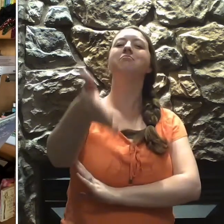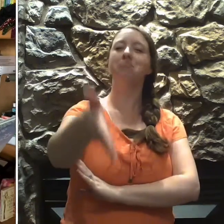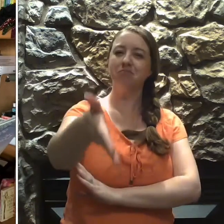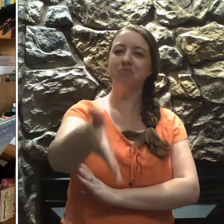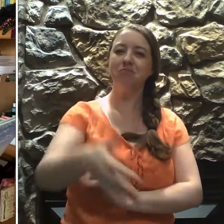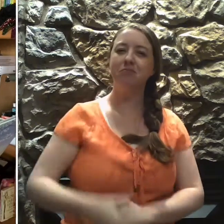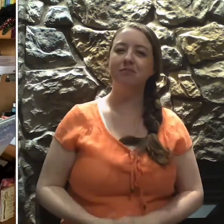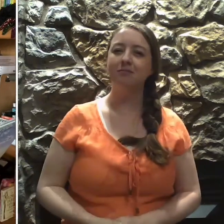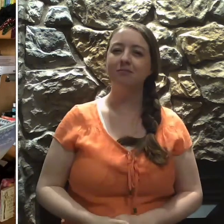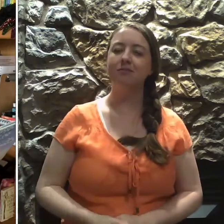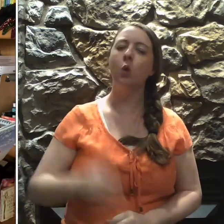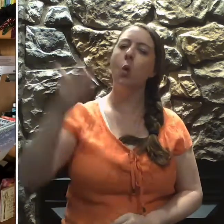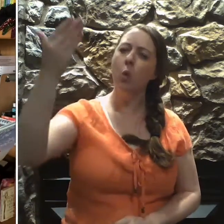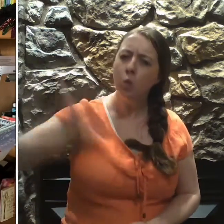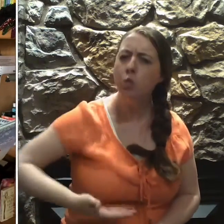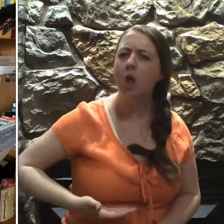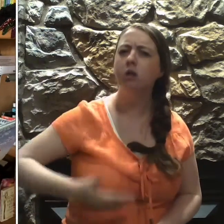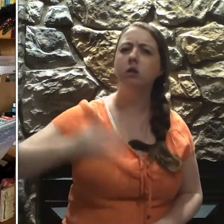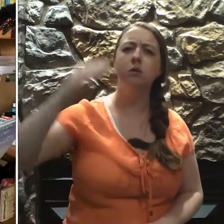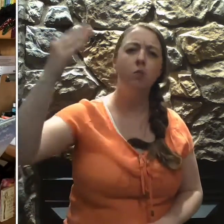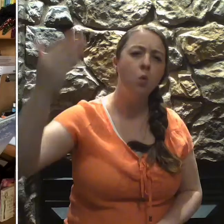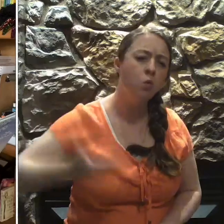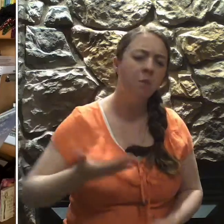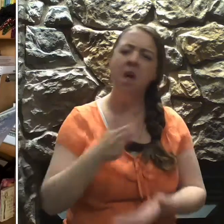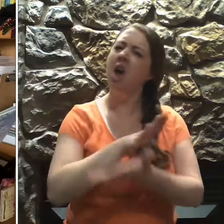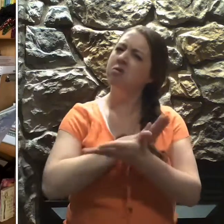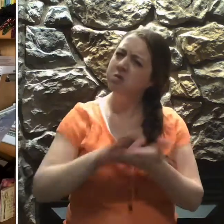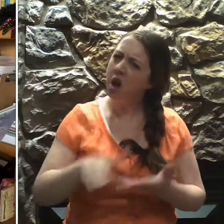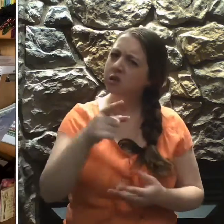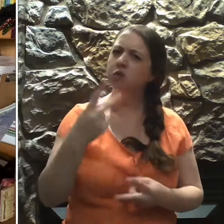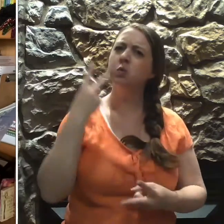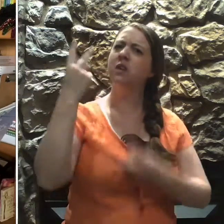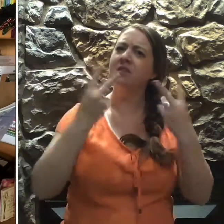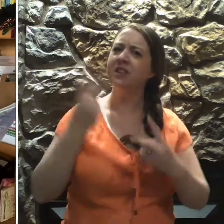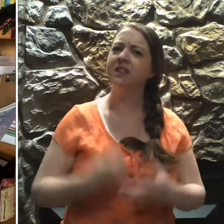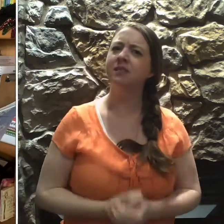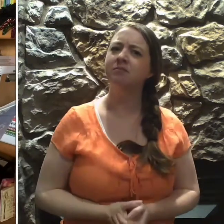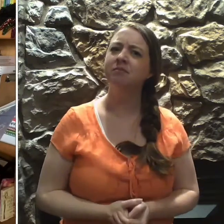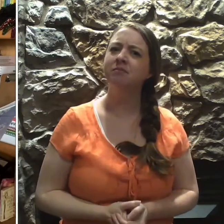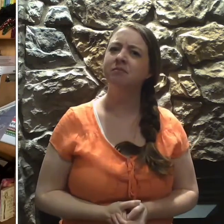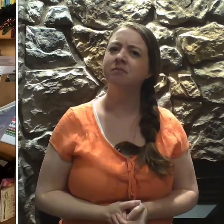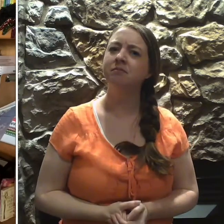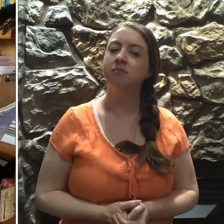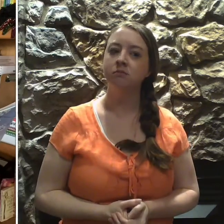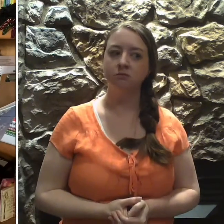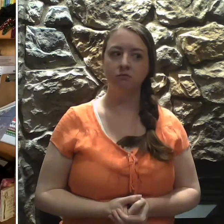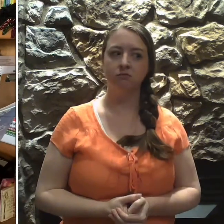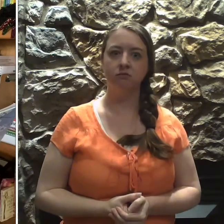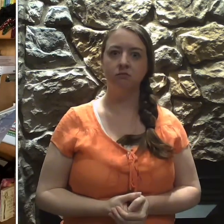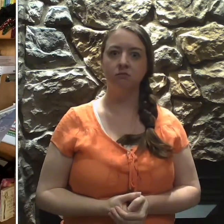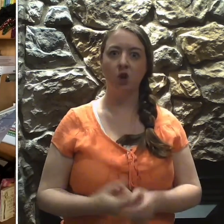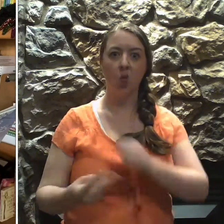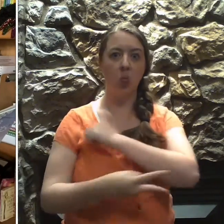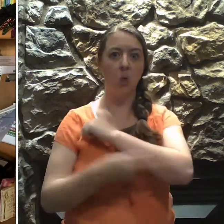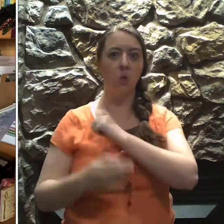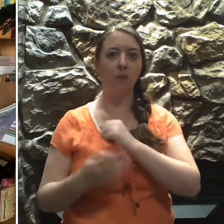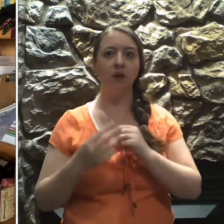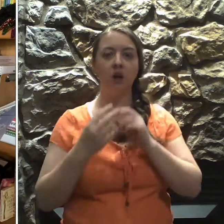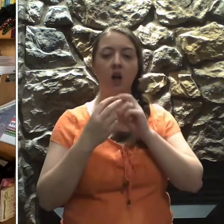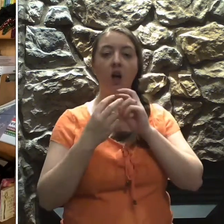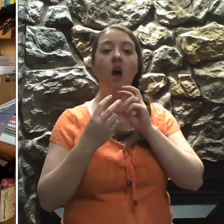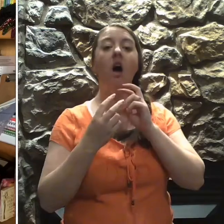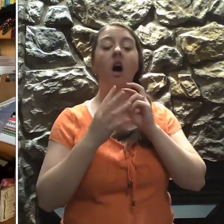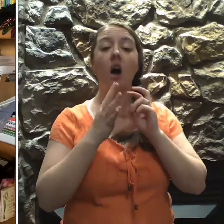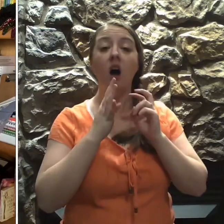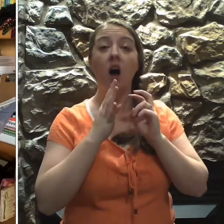Welcome, welcome. How nice of you to visit. The robber opened his mouth to speak, but he